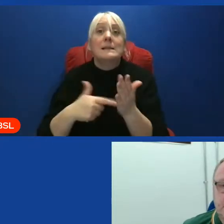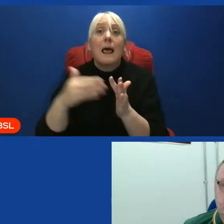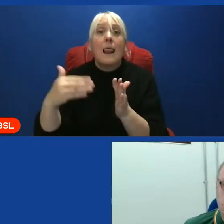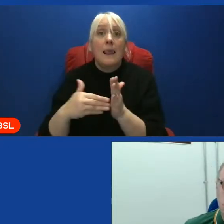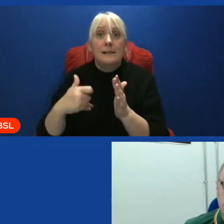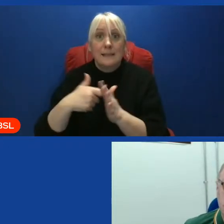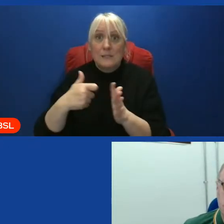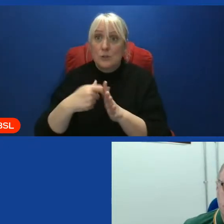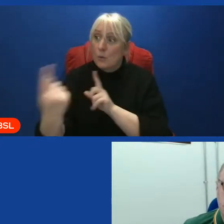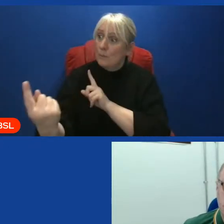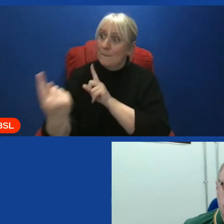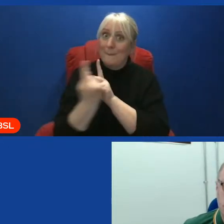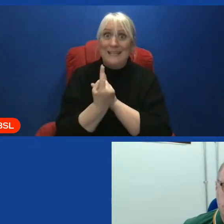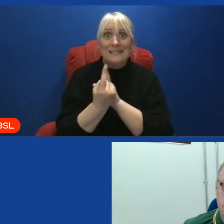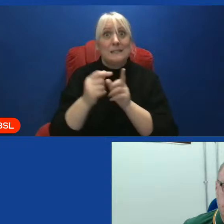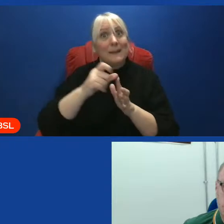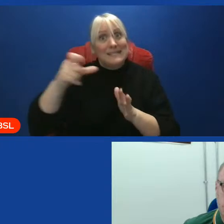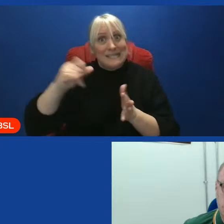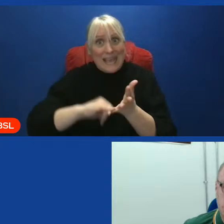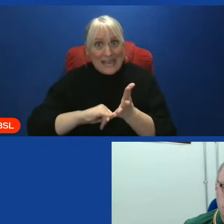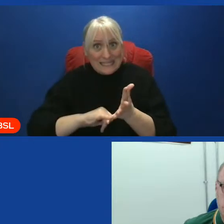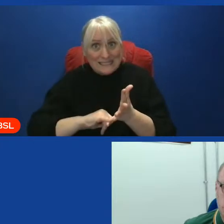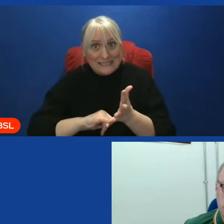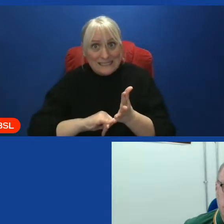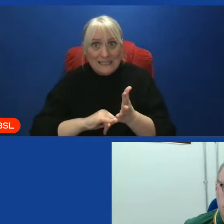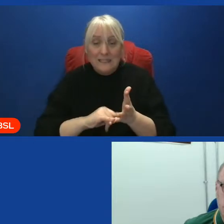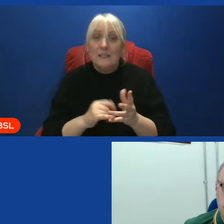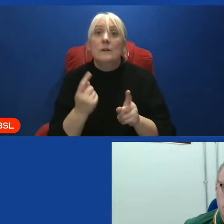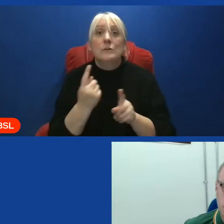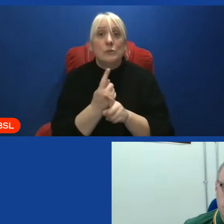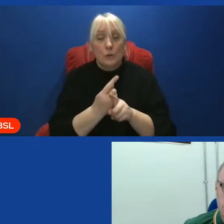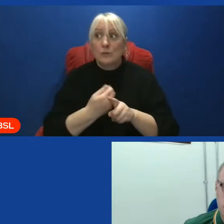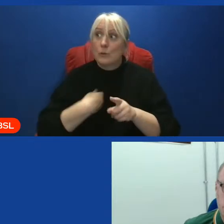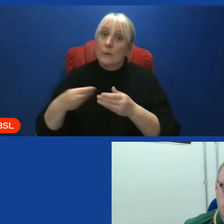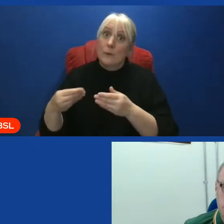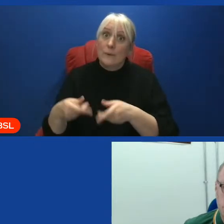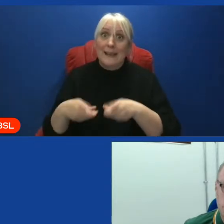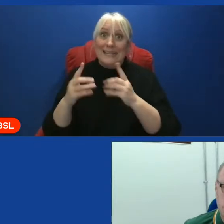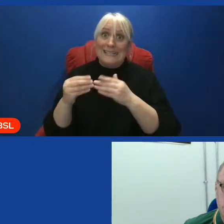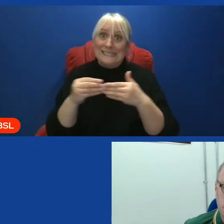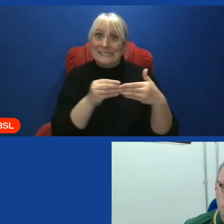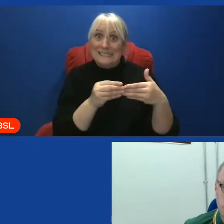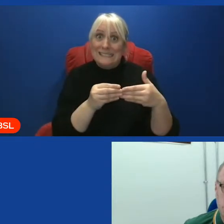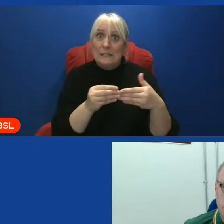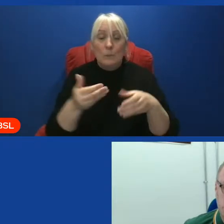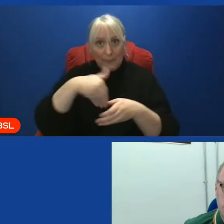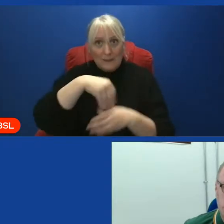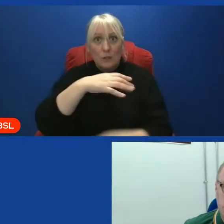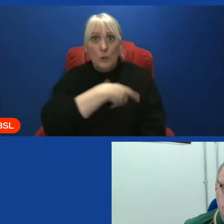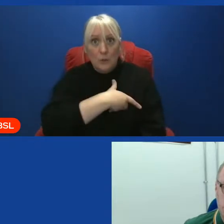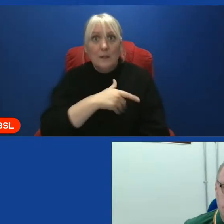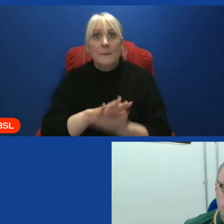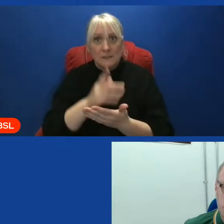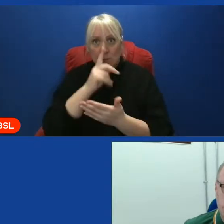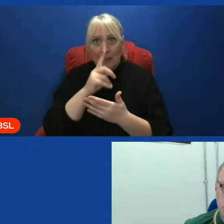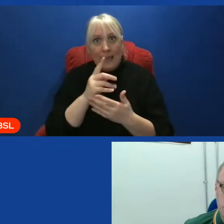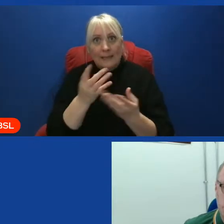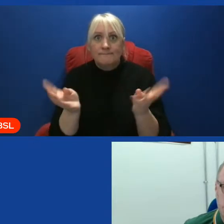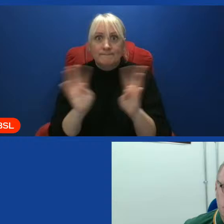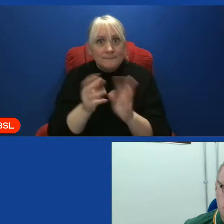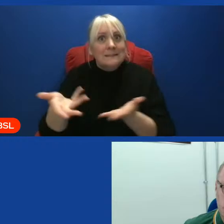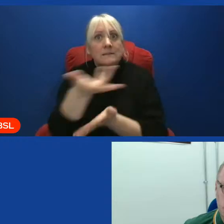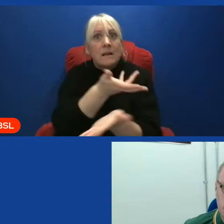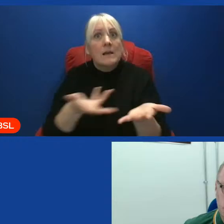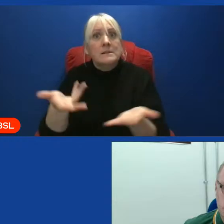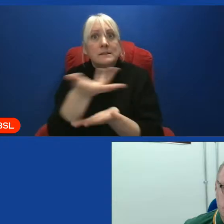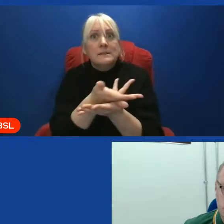our union, with the leaders in our group, and that we can thrash some of this out so that we can make sure